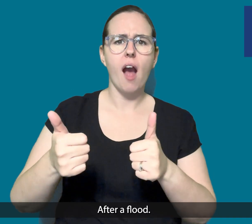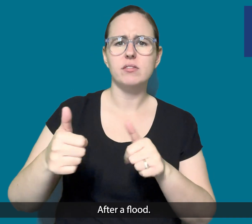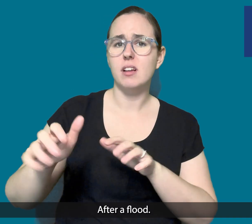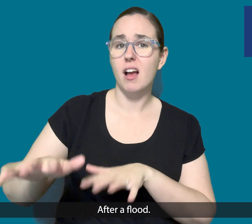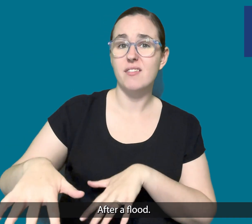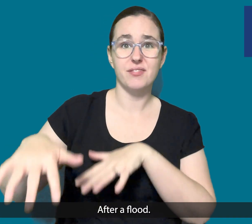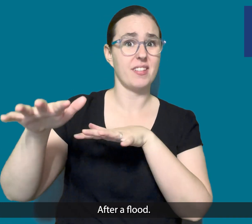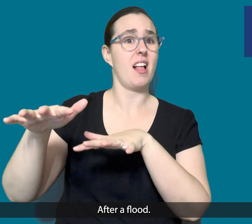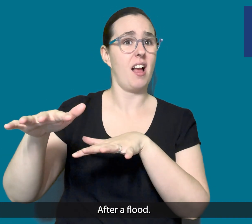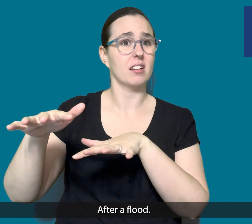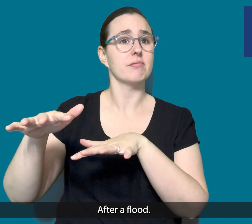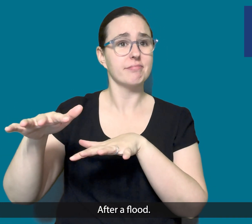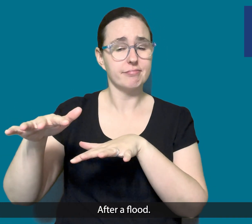After a flood.